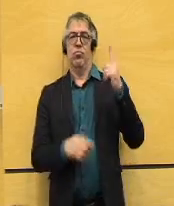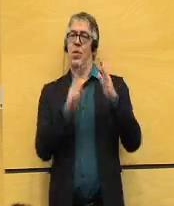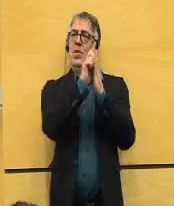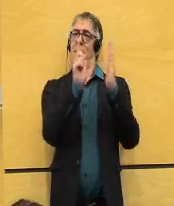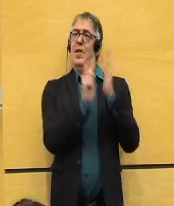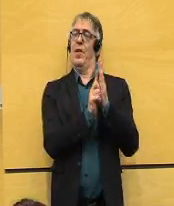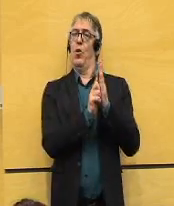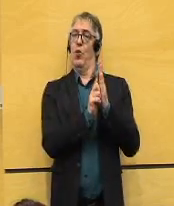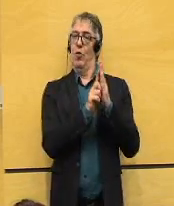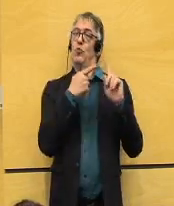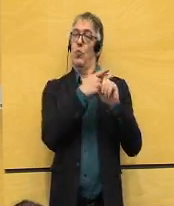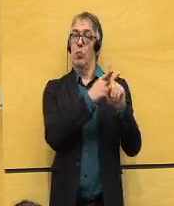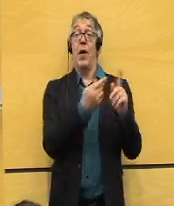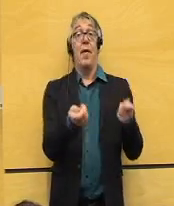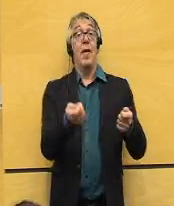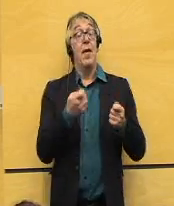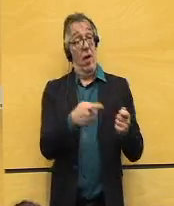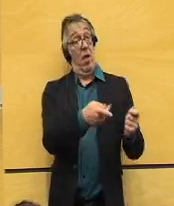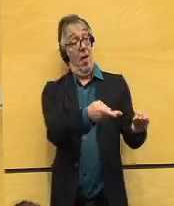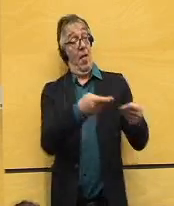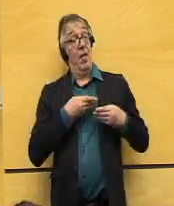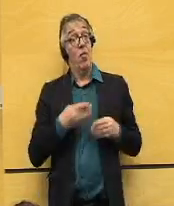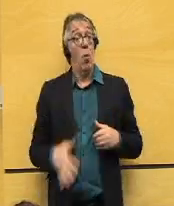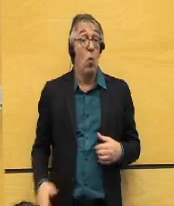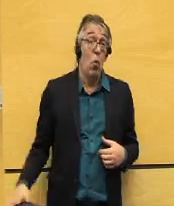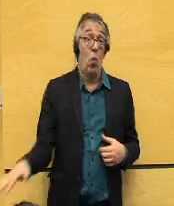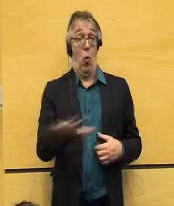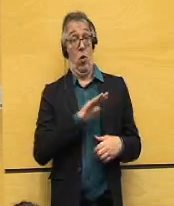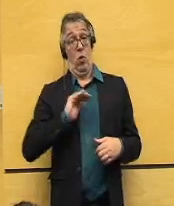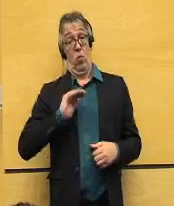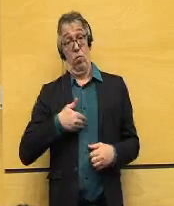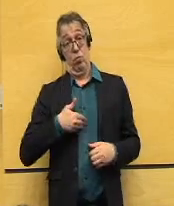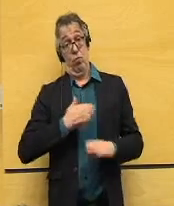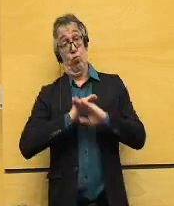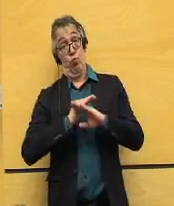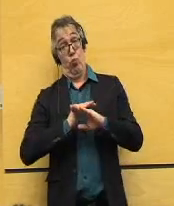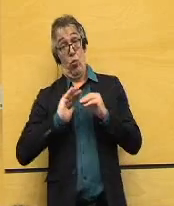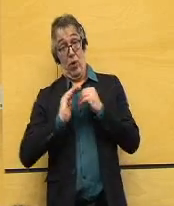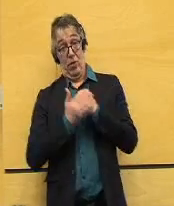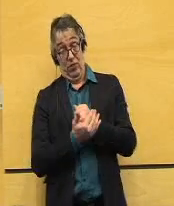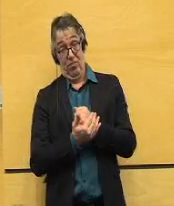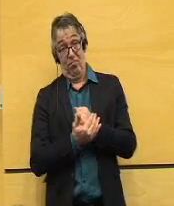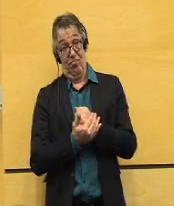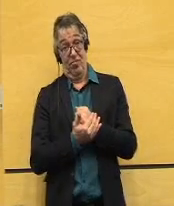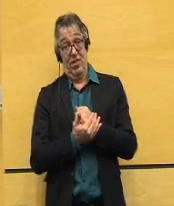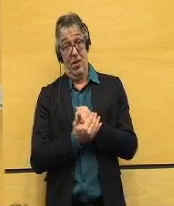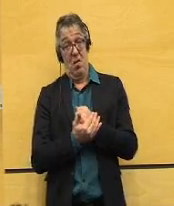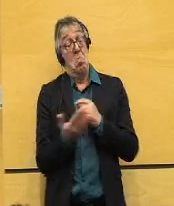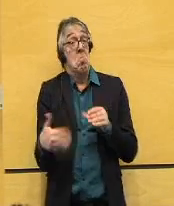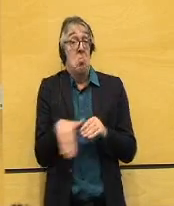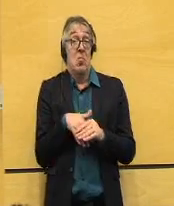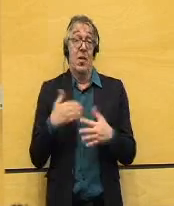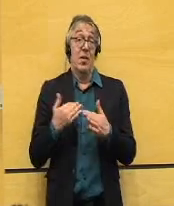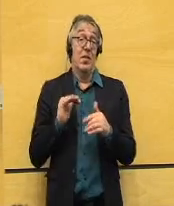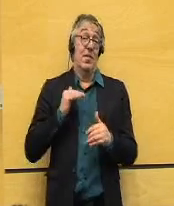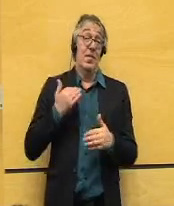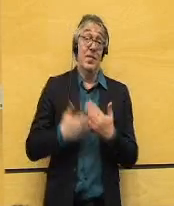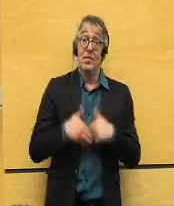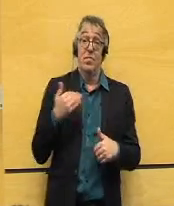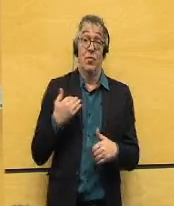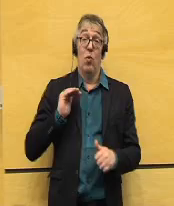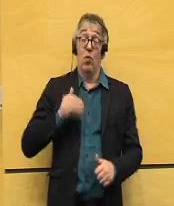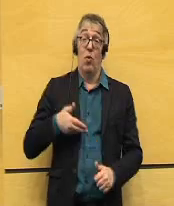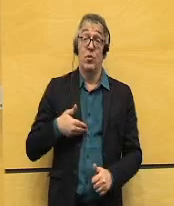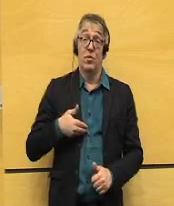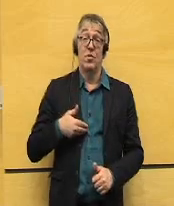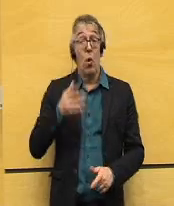provides protection for all women, including women with disabilities, from gender-based discrimination.